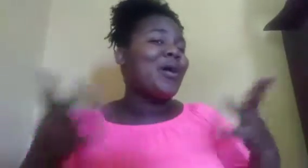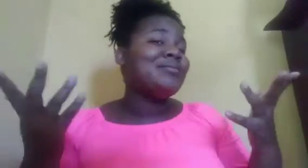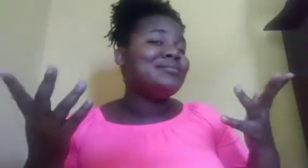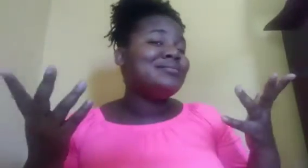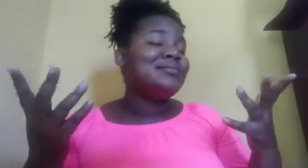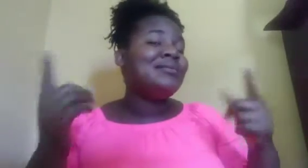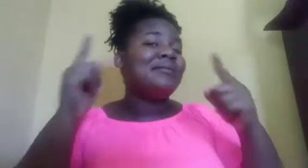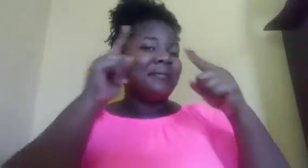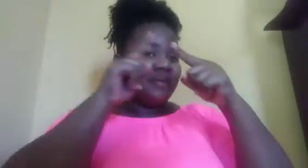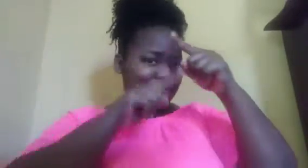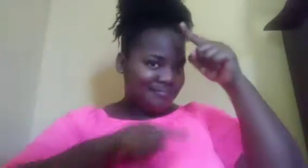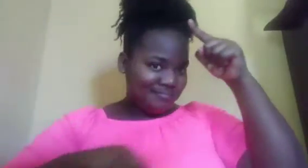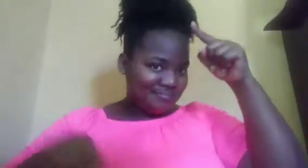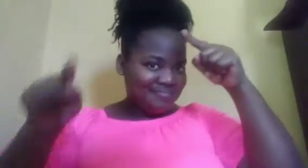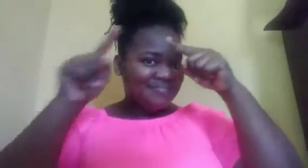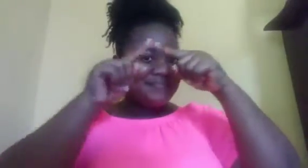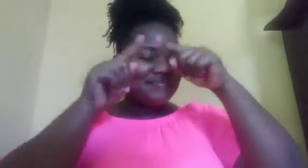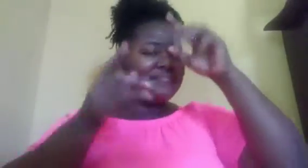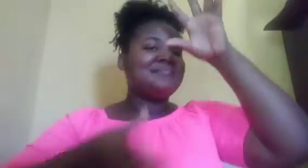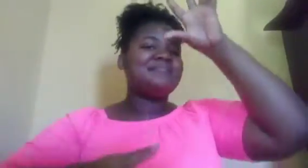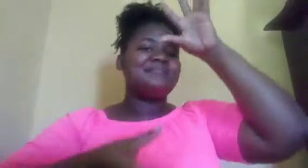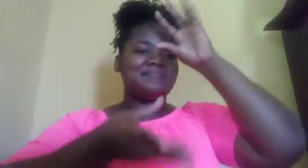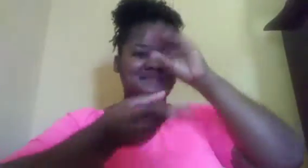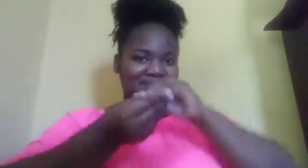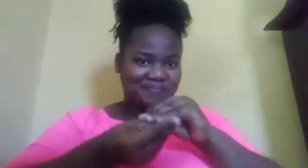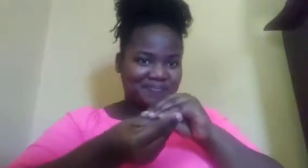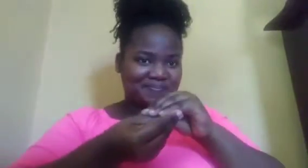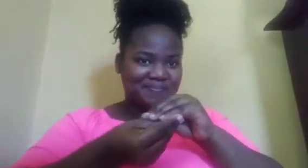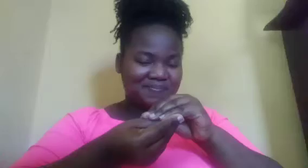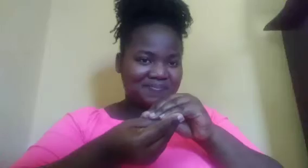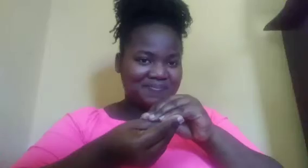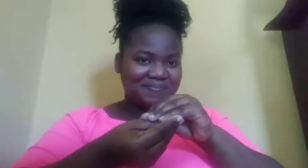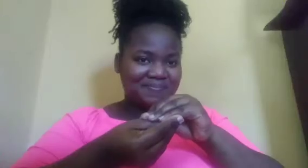And that is called perimeter.